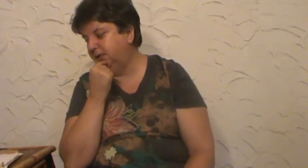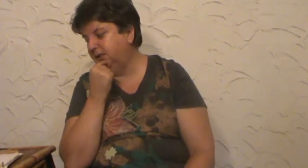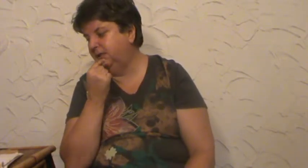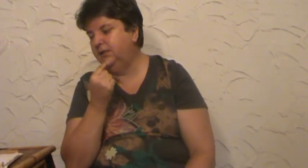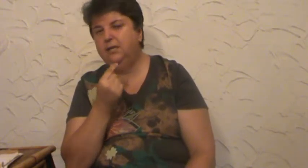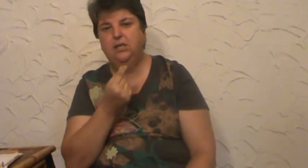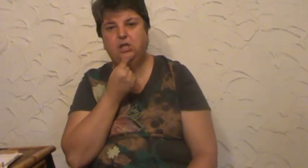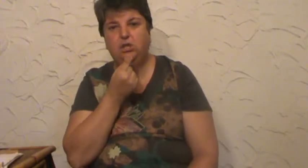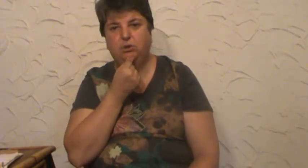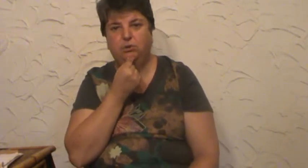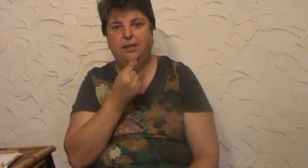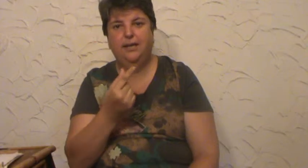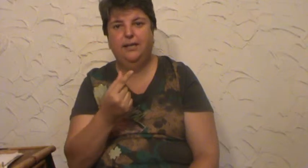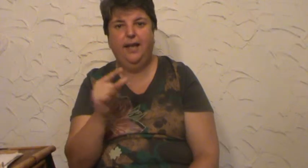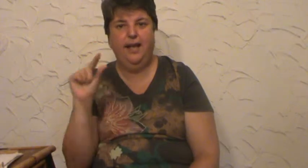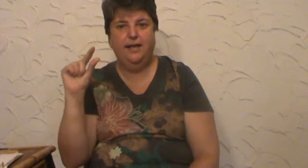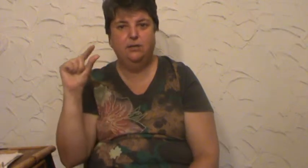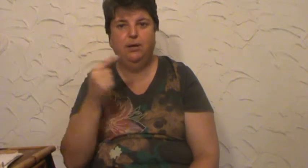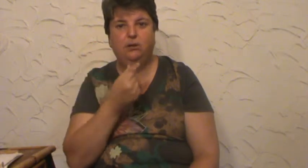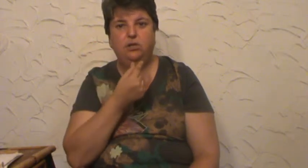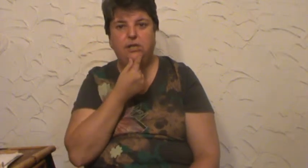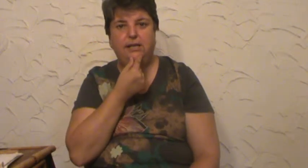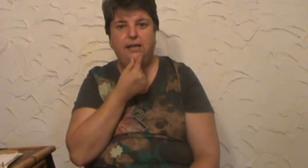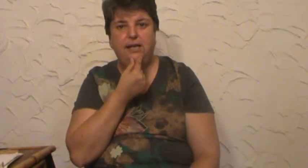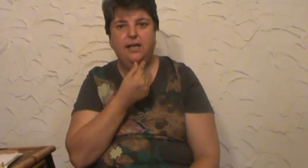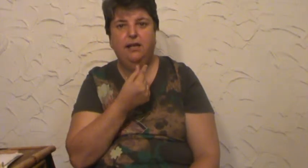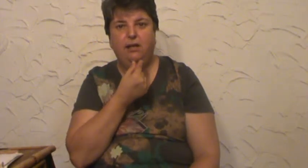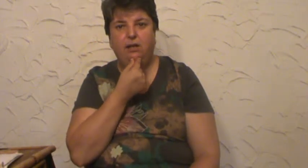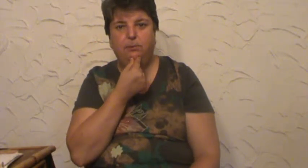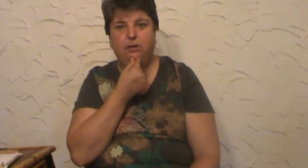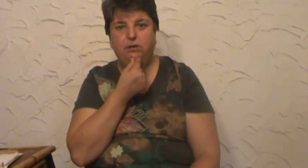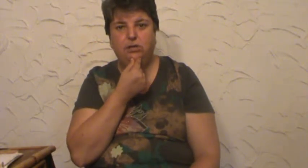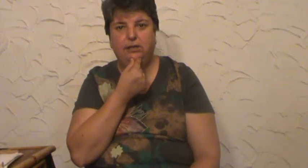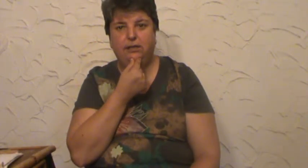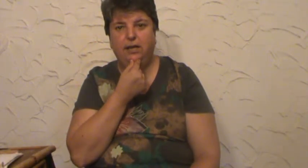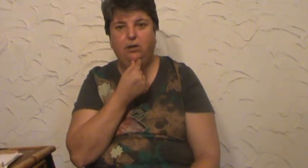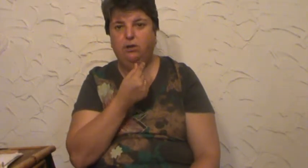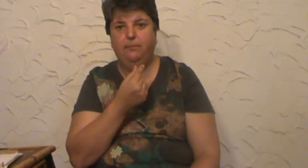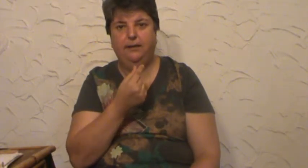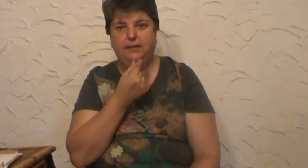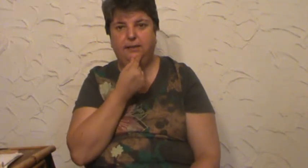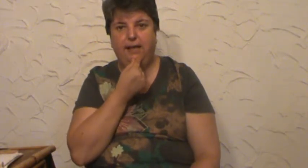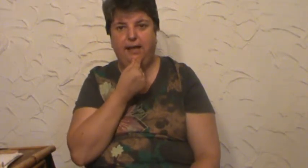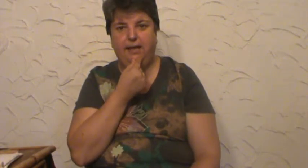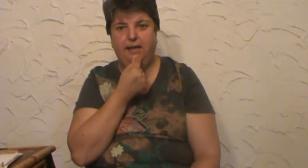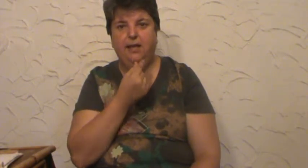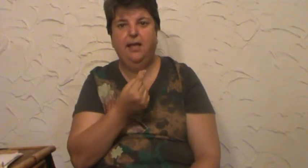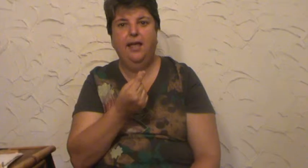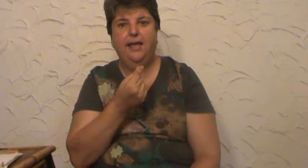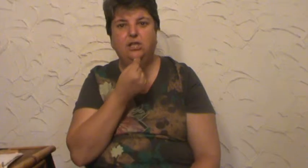it. Soon. Gay is a regular G. You put on your chin. And you don't bounce it. Gay. And